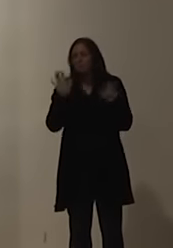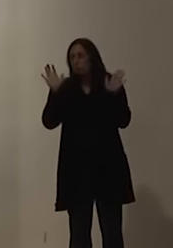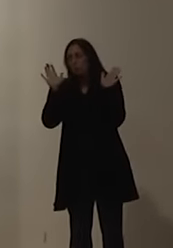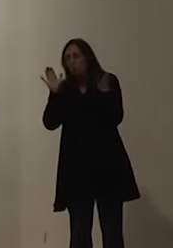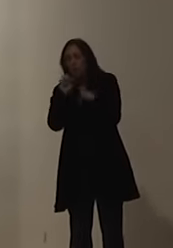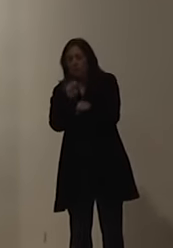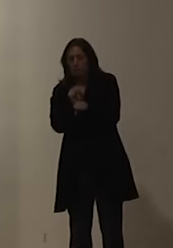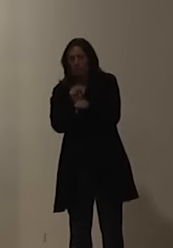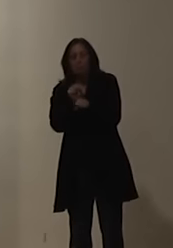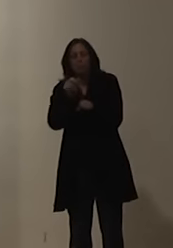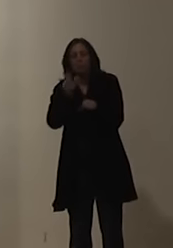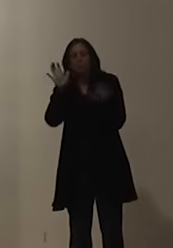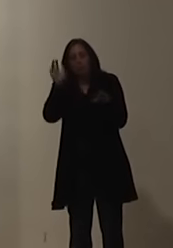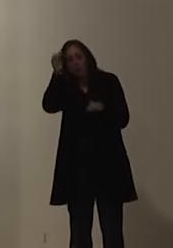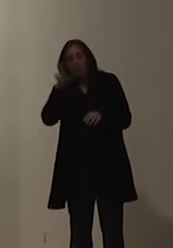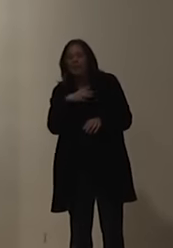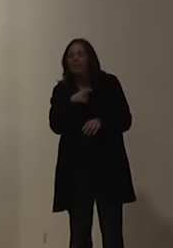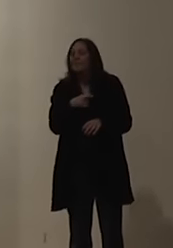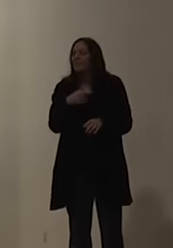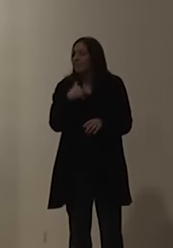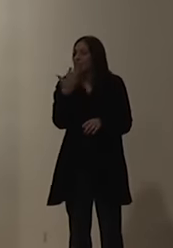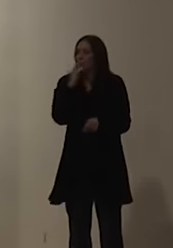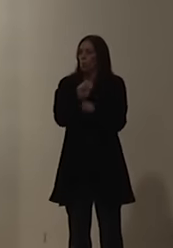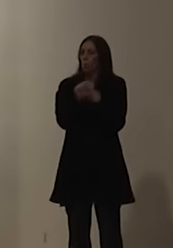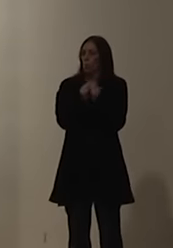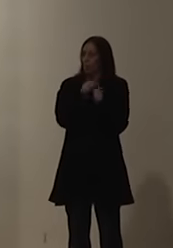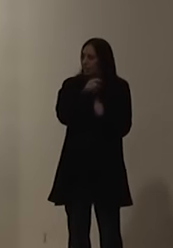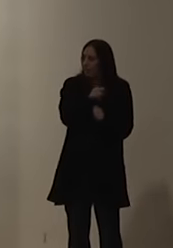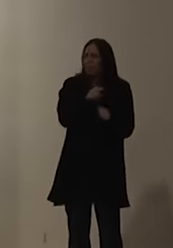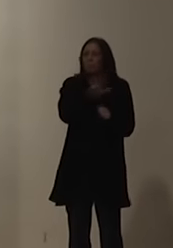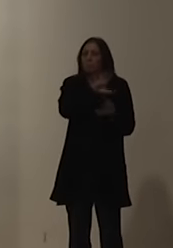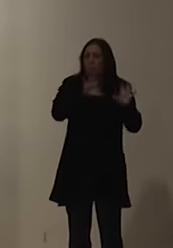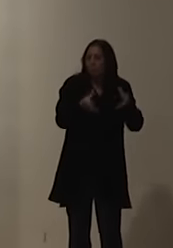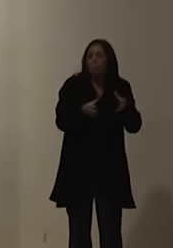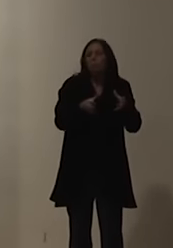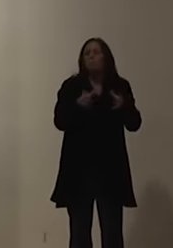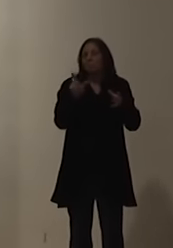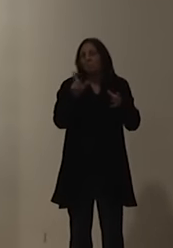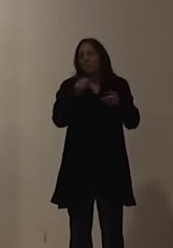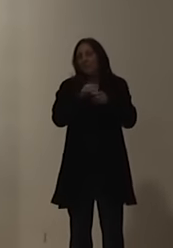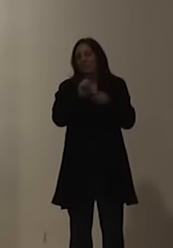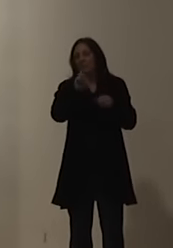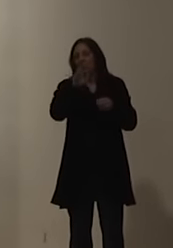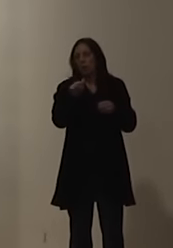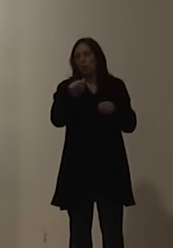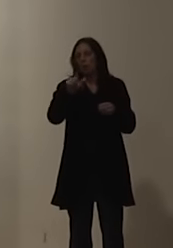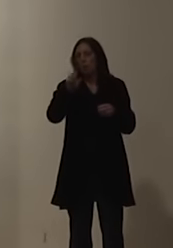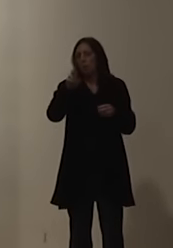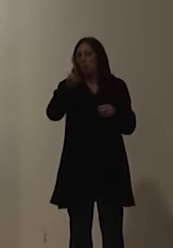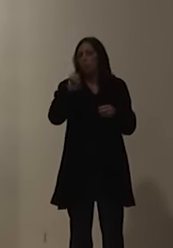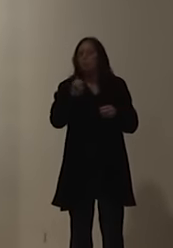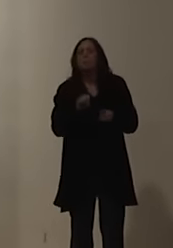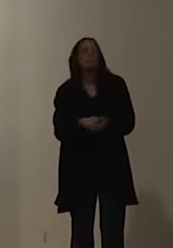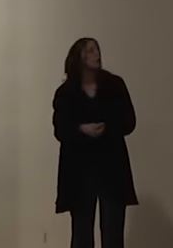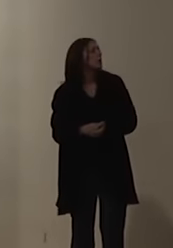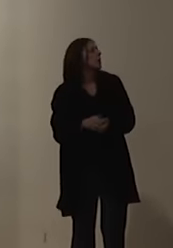with them with him and his group in Eastern Sierra Leone. Now, why do I have the chimpanzee up in the